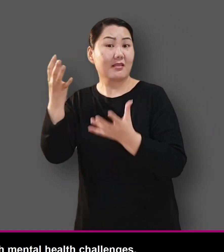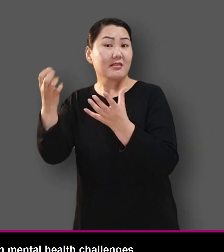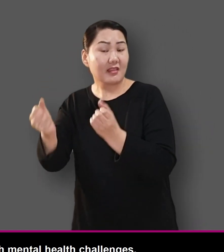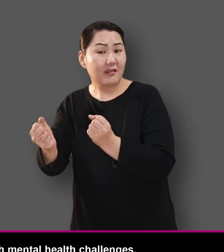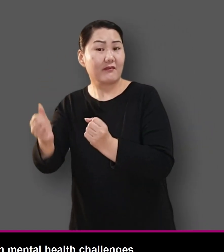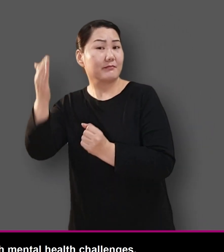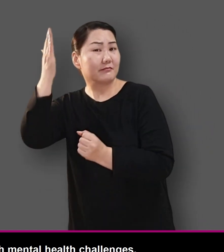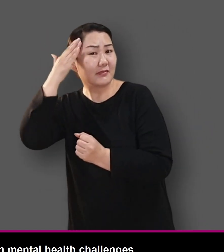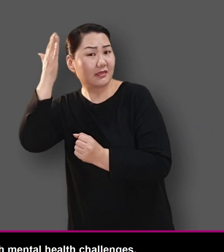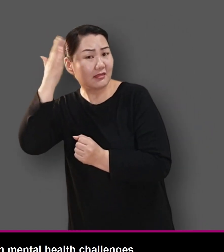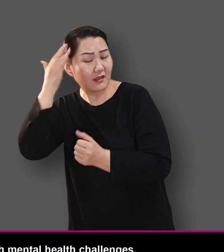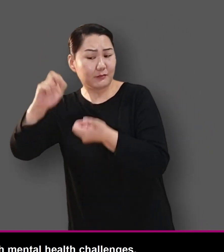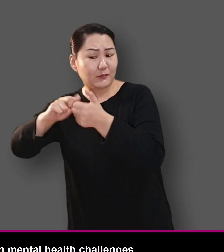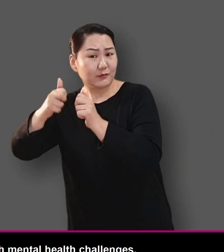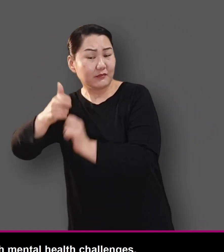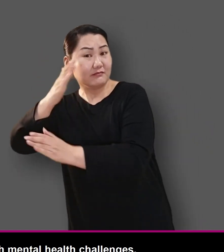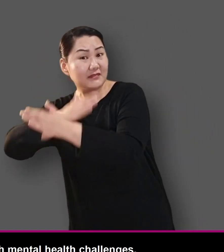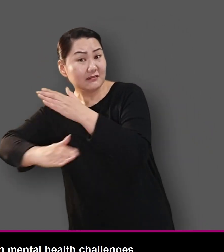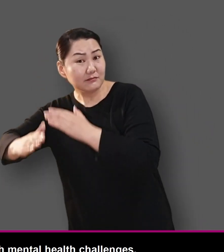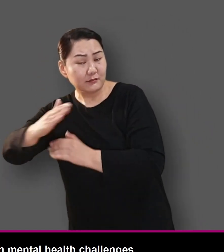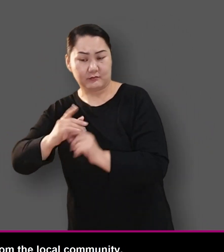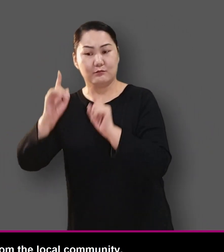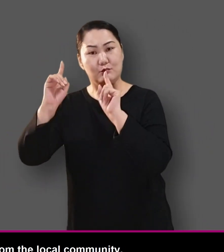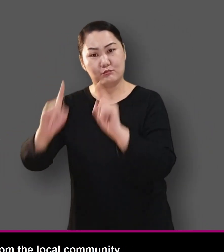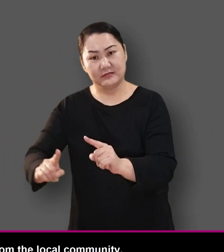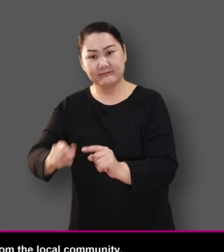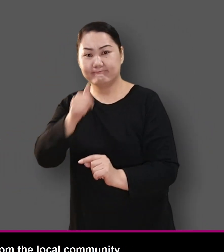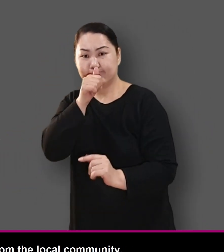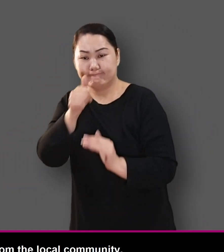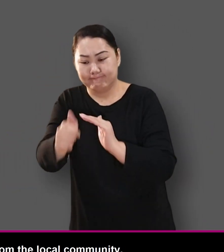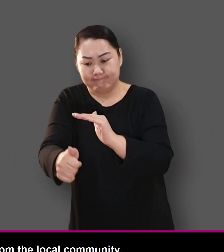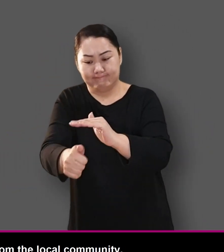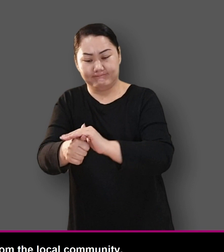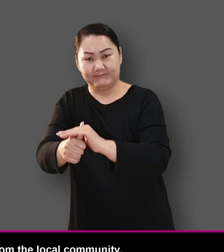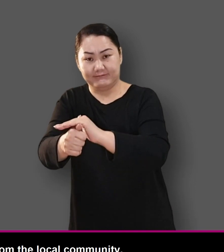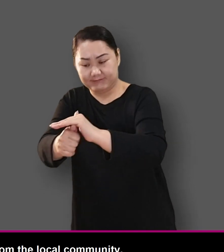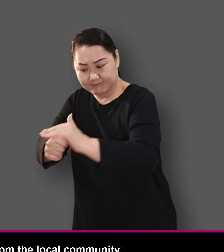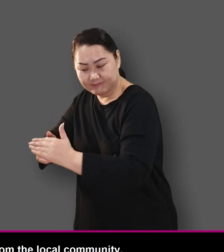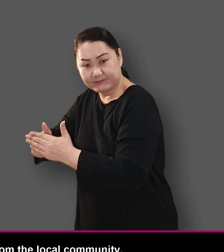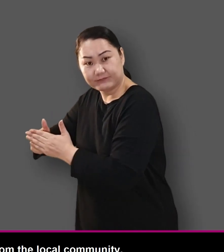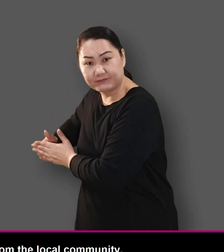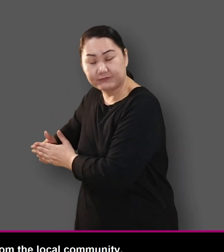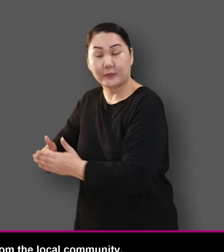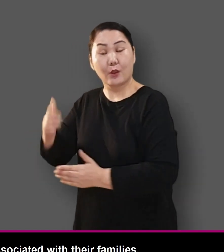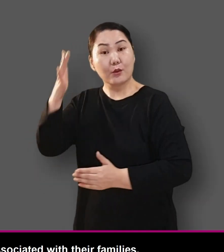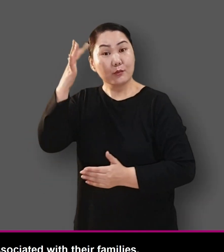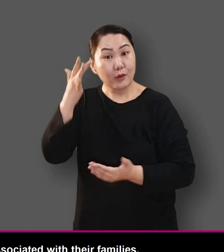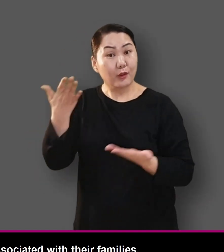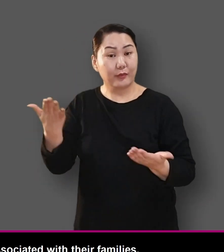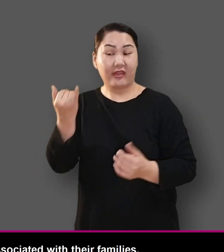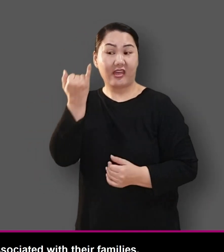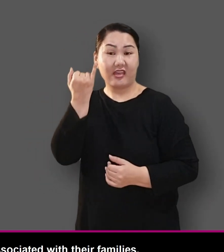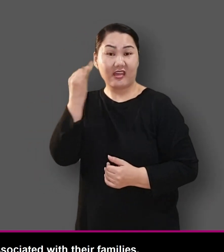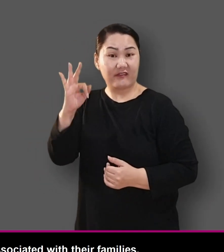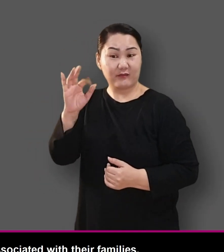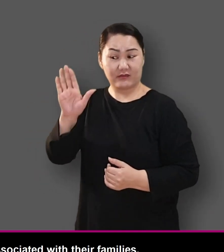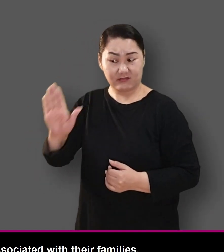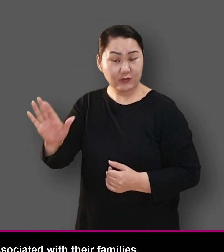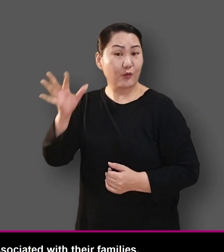particularly those with mental health challenges, are often hidden from the local community to avoid the stigma associated